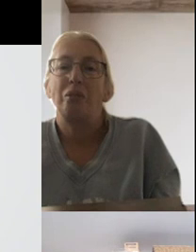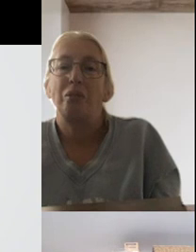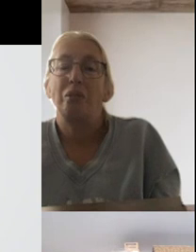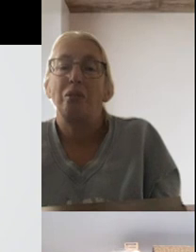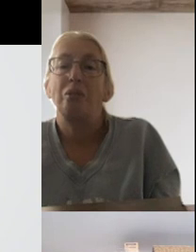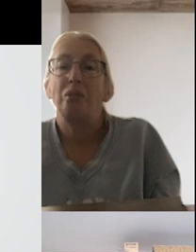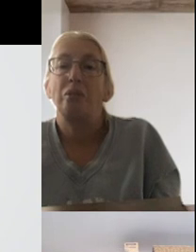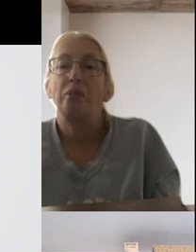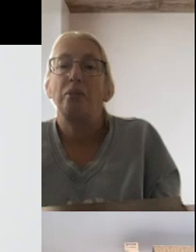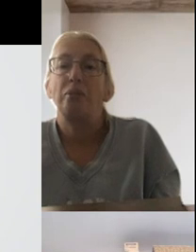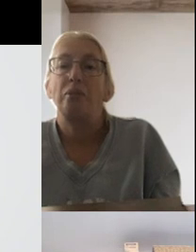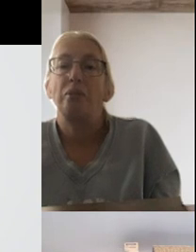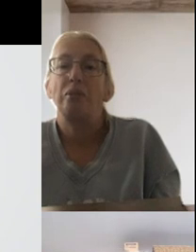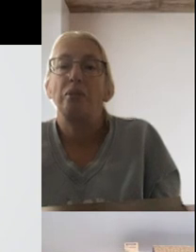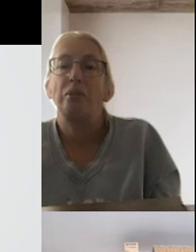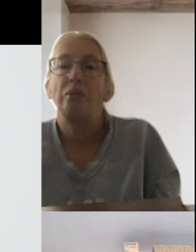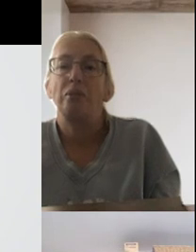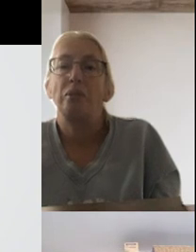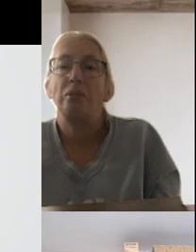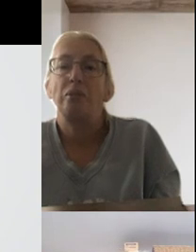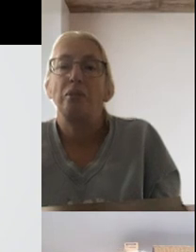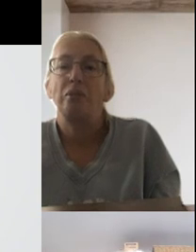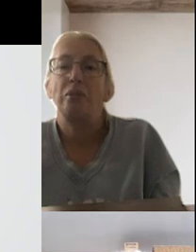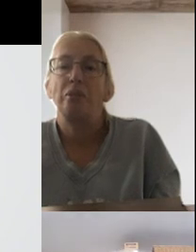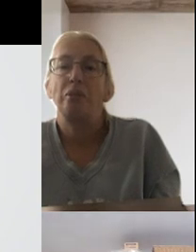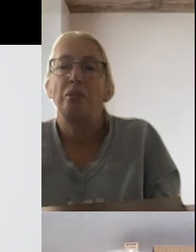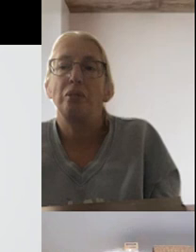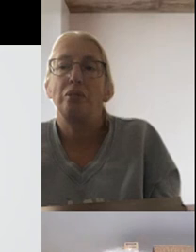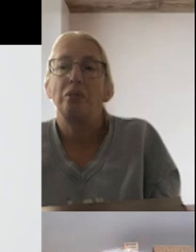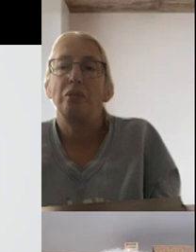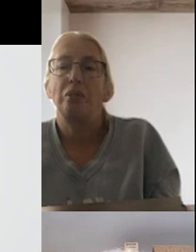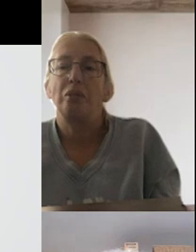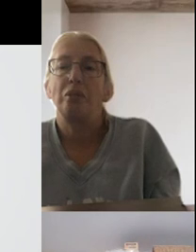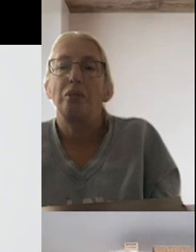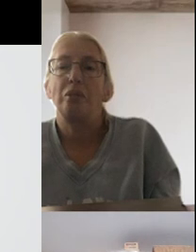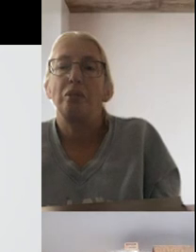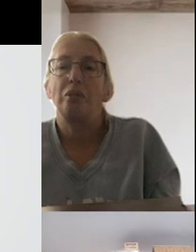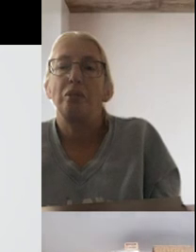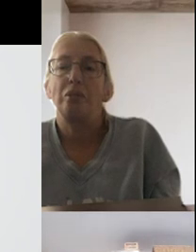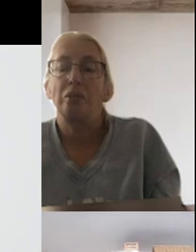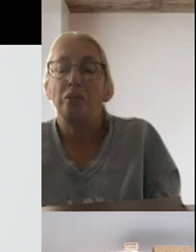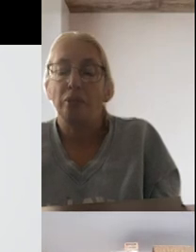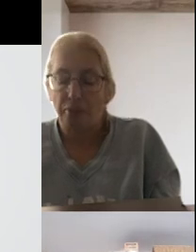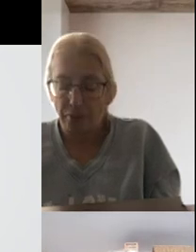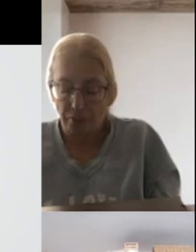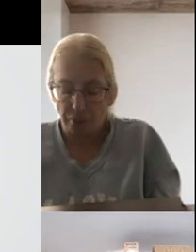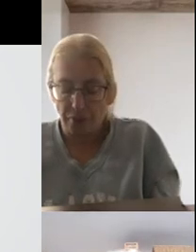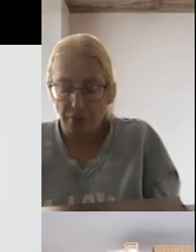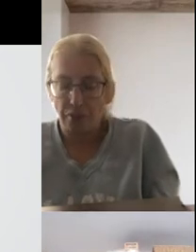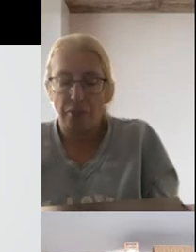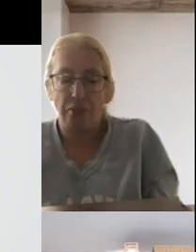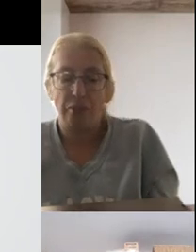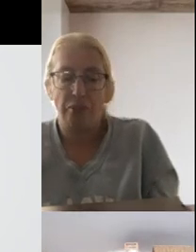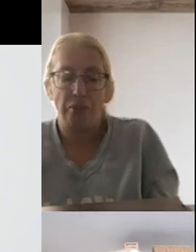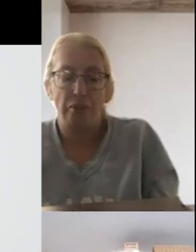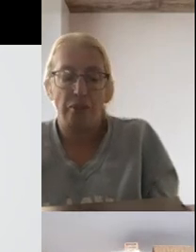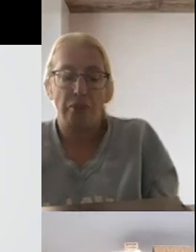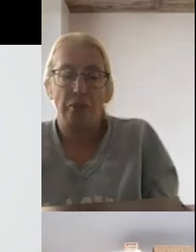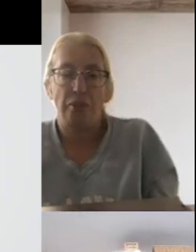to, people, Peter. Lots of them are young mums, you know, primary school kids, secondary school kids. But we've